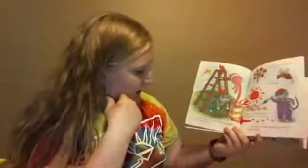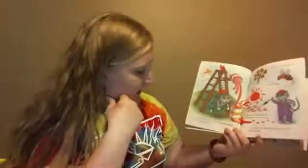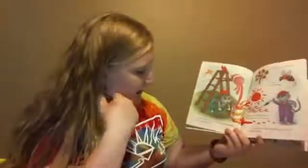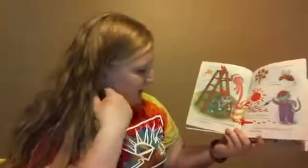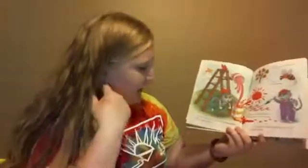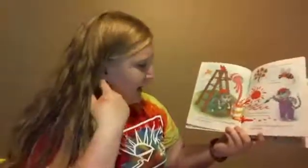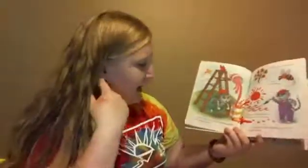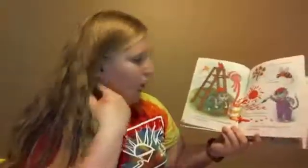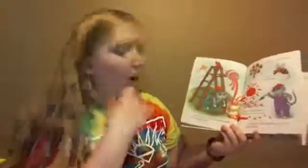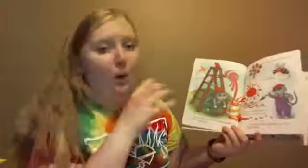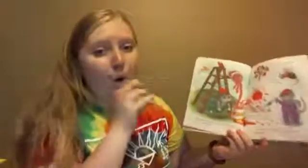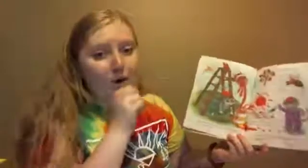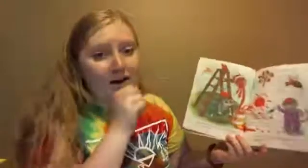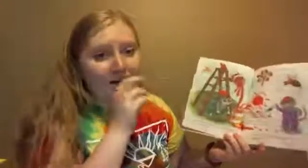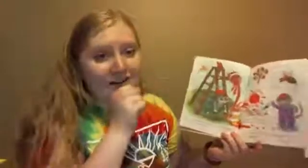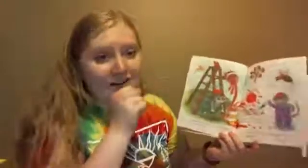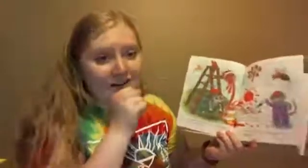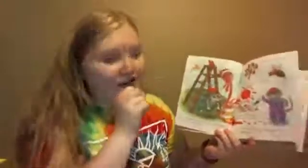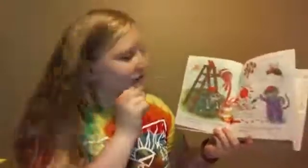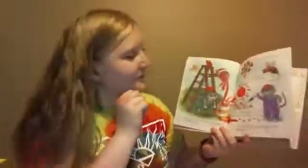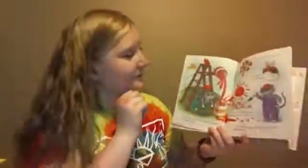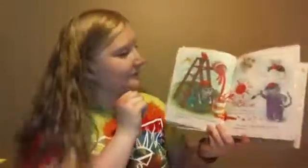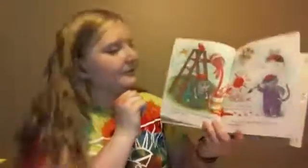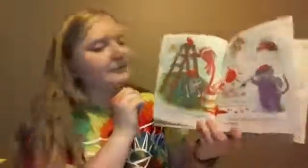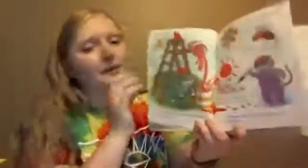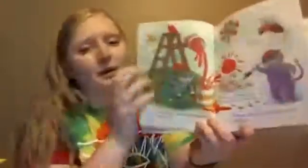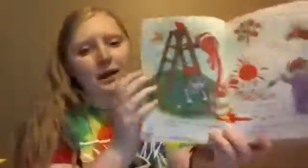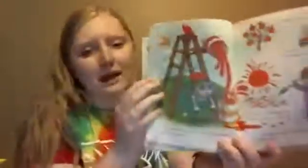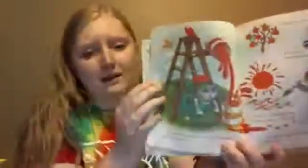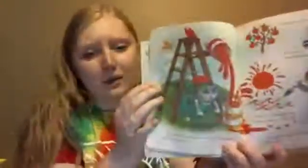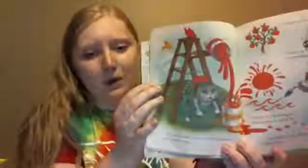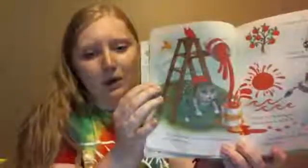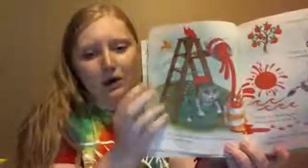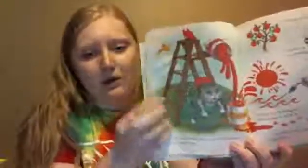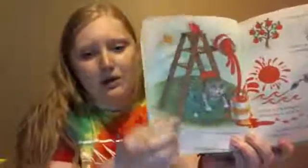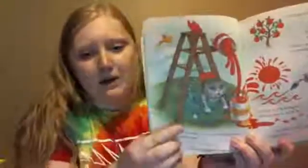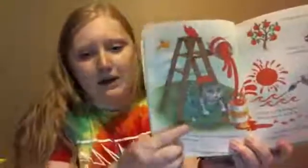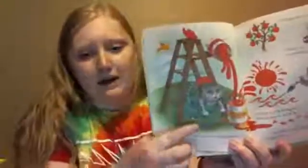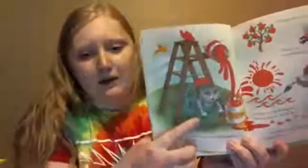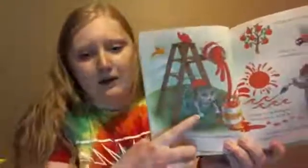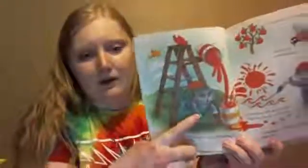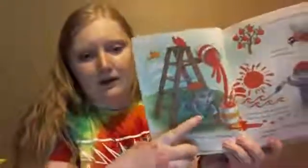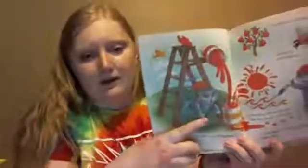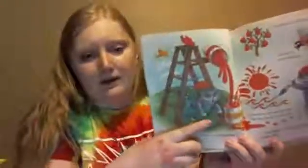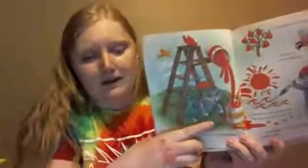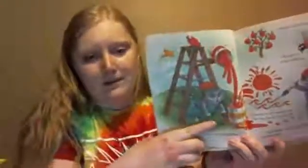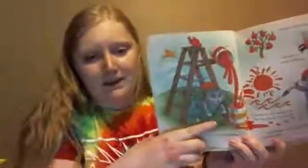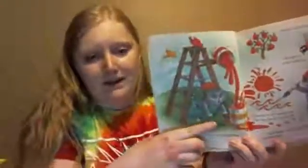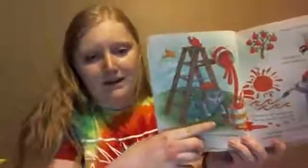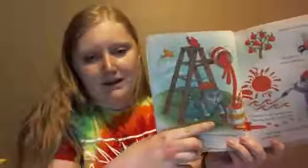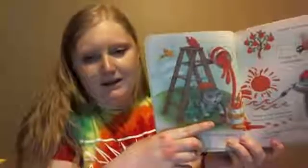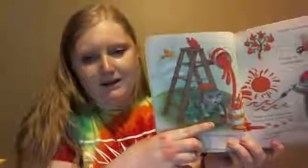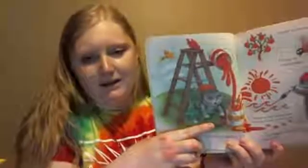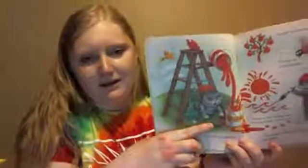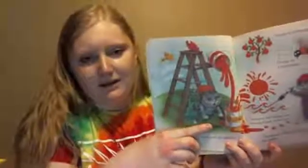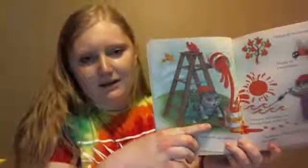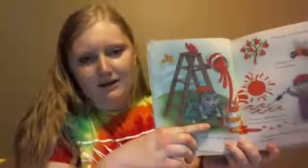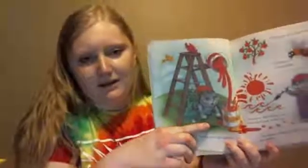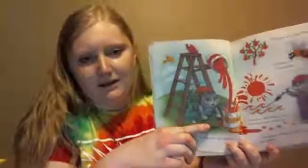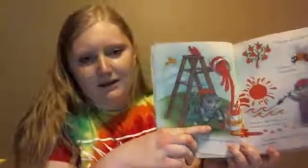And it made orange. So we got some orange paint now. Do you see them mixing?